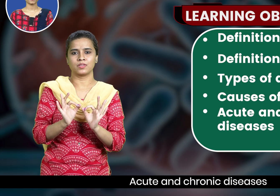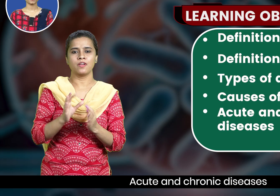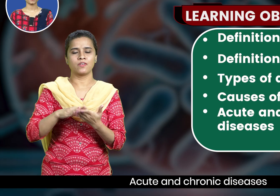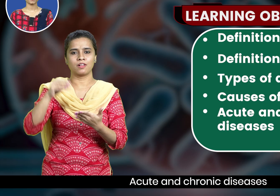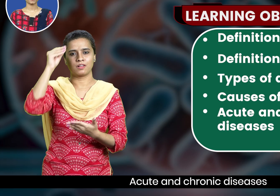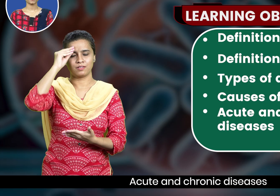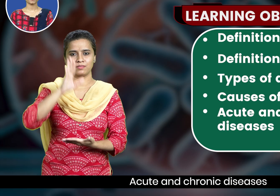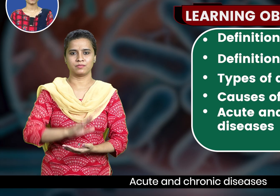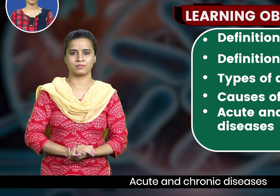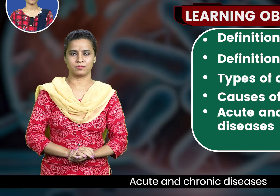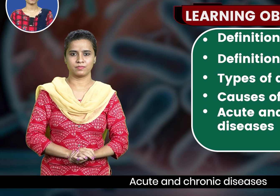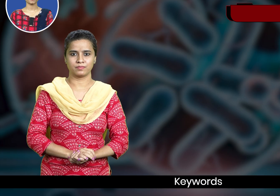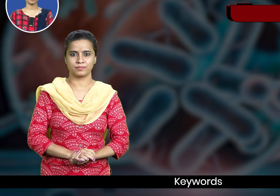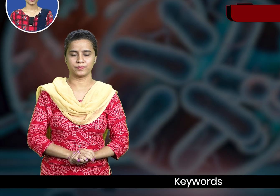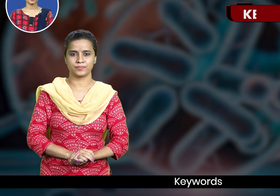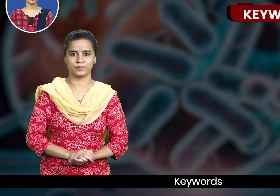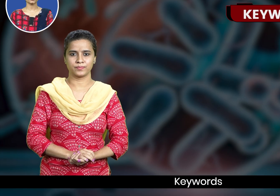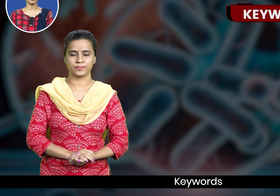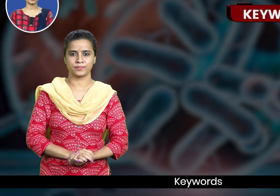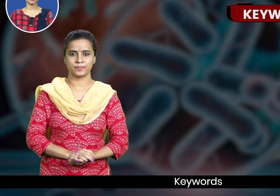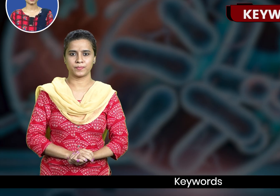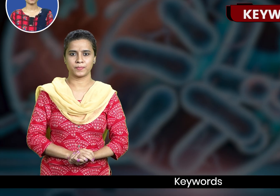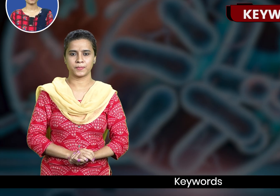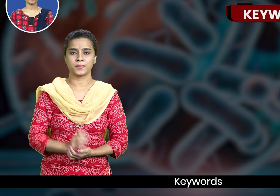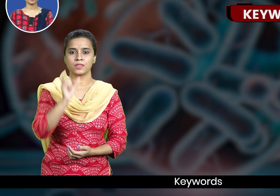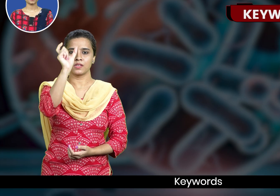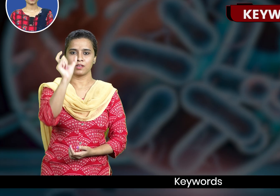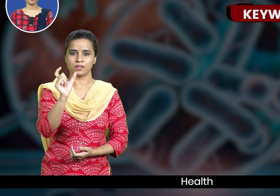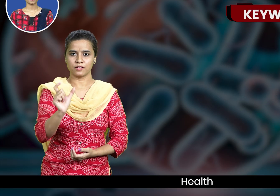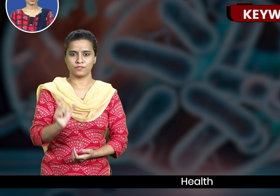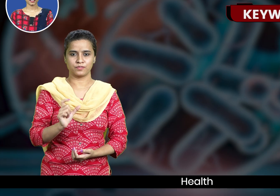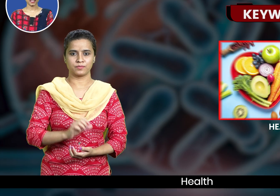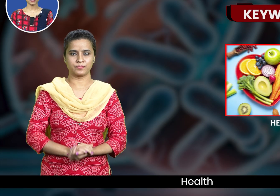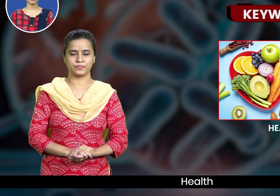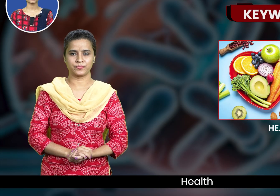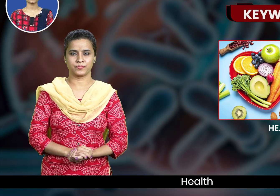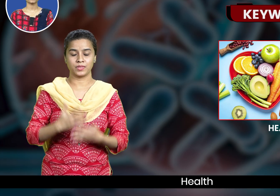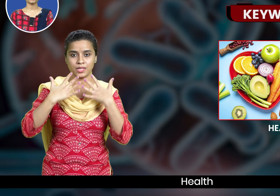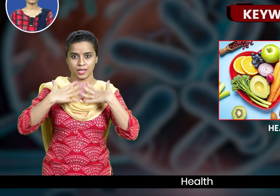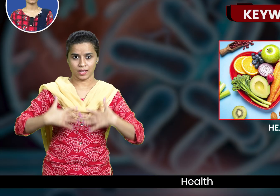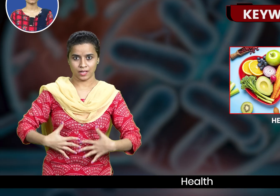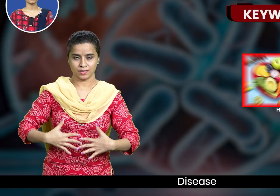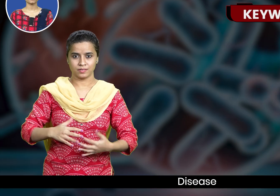Keywords: health,